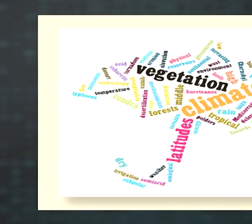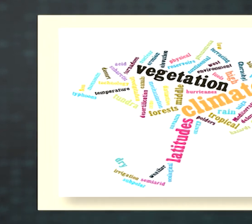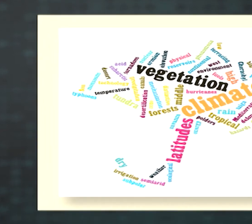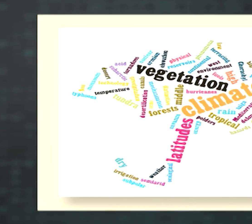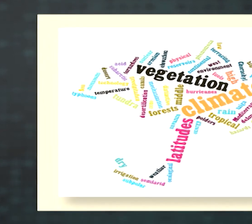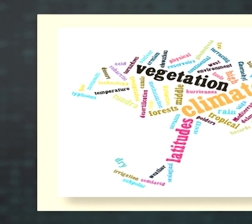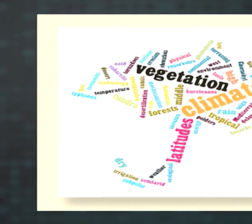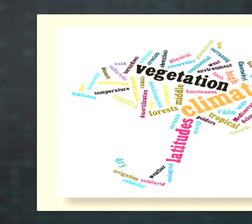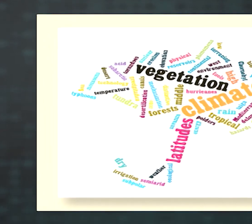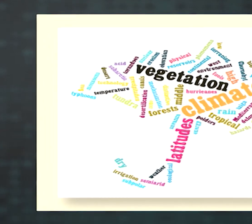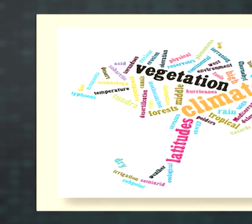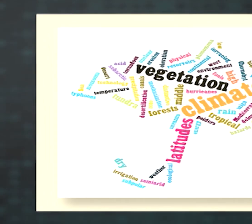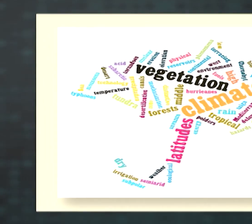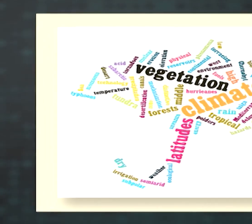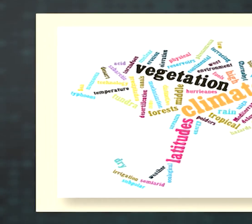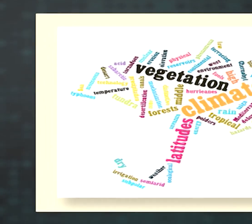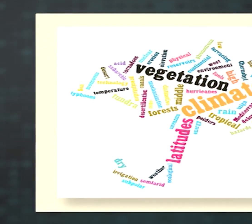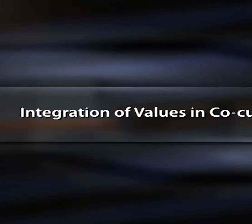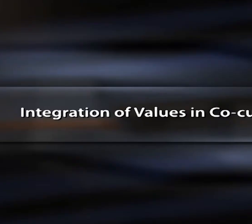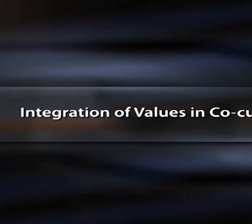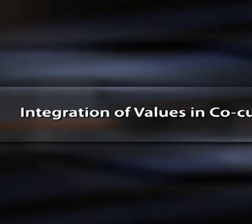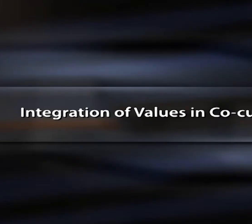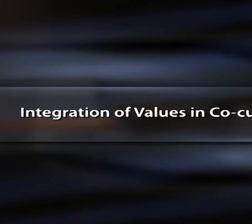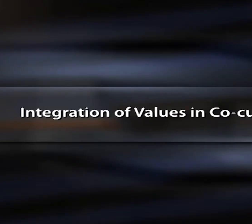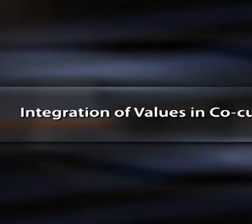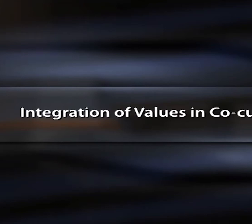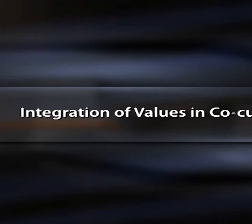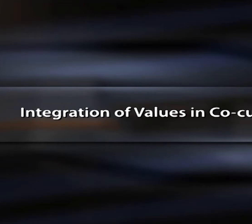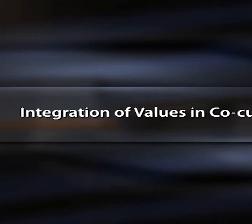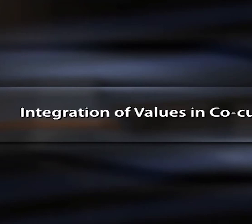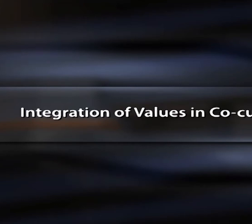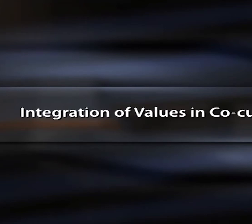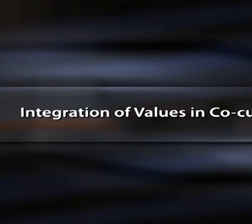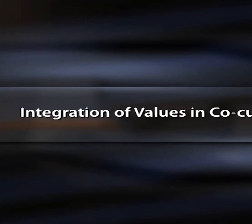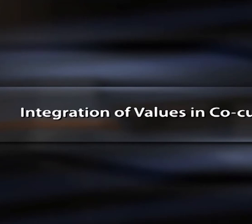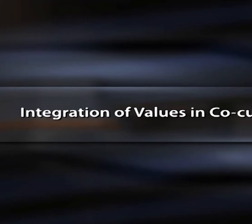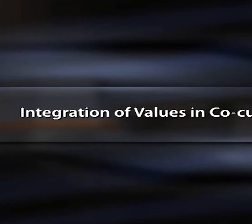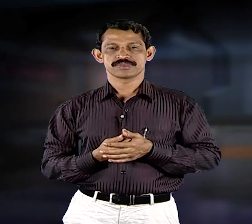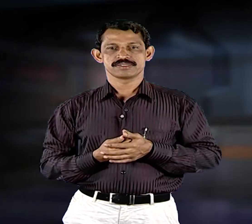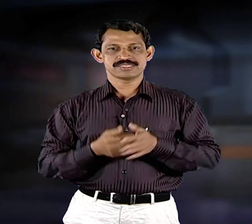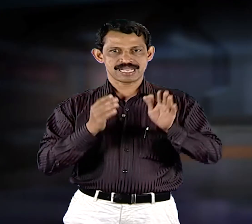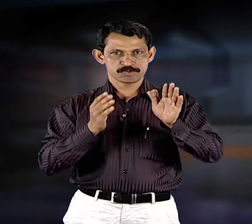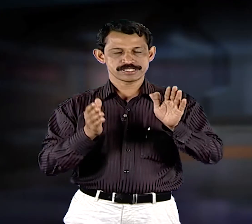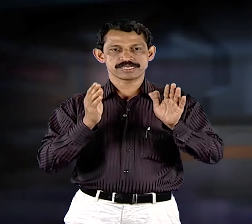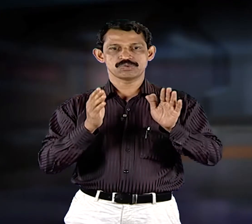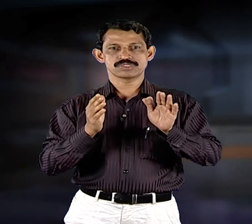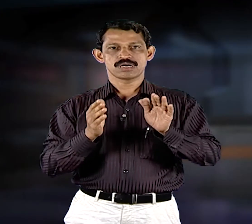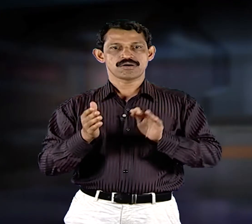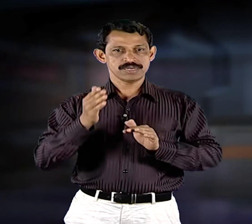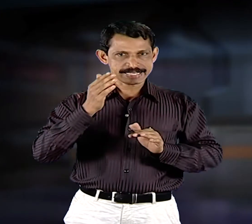nature and unity in diversity. Integration of values in co-curricular work. This approach includes all